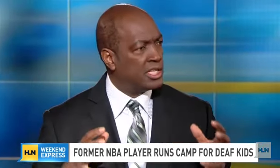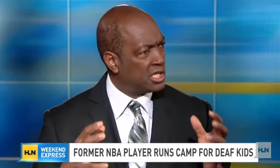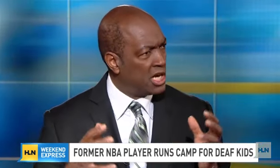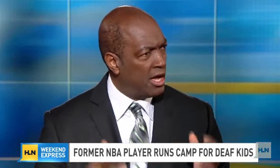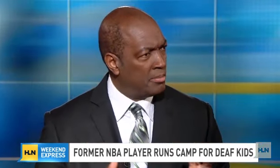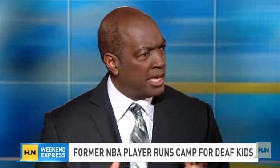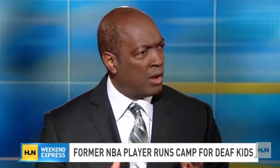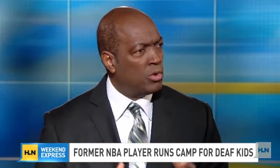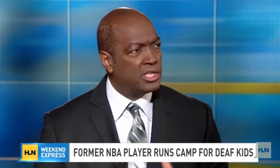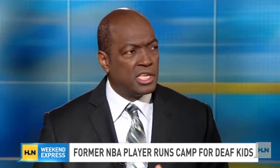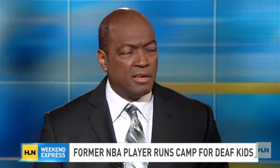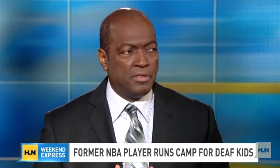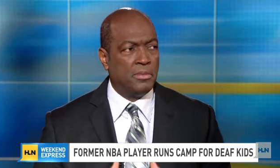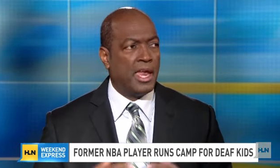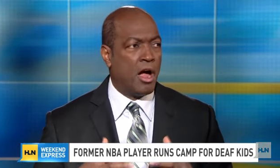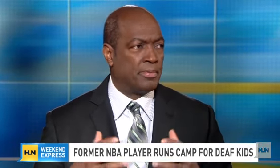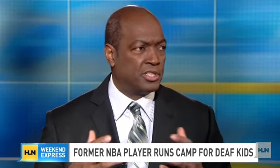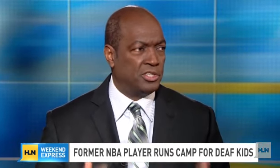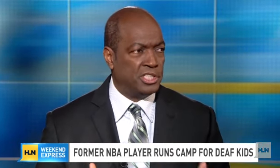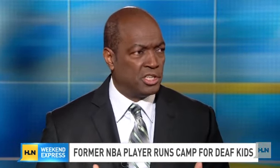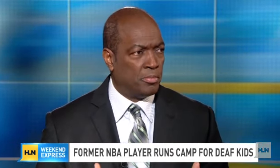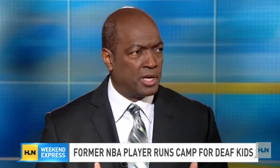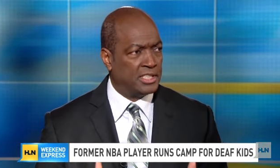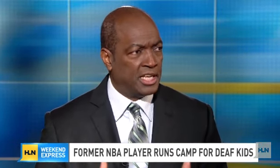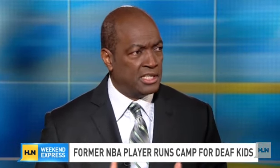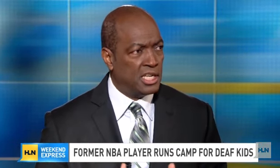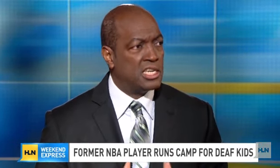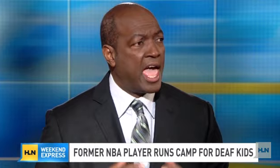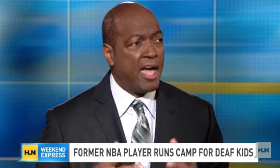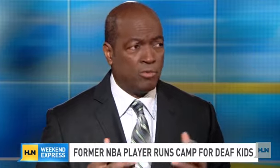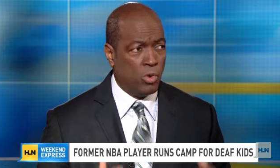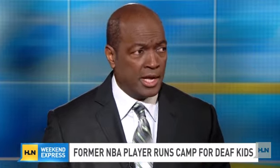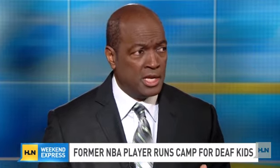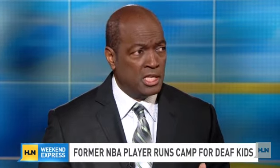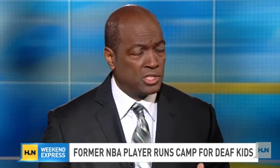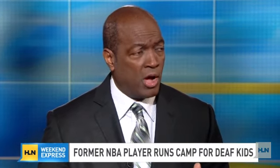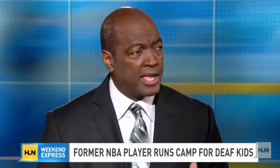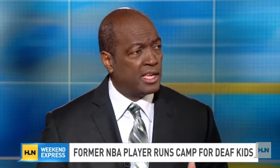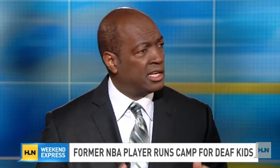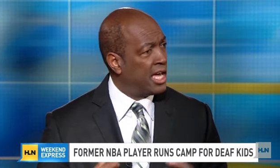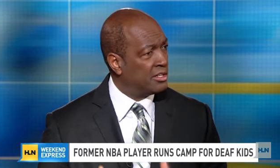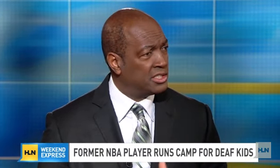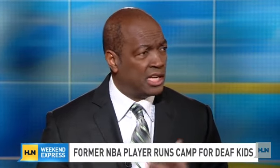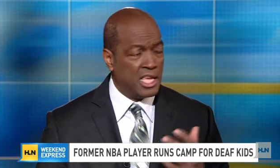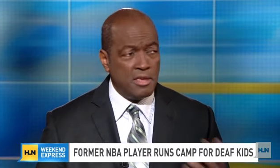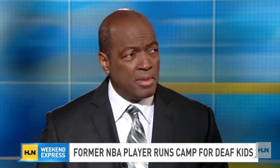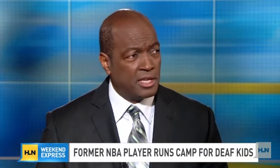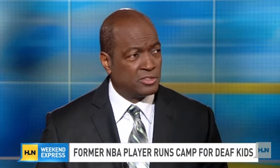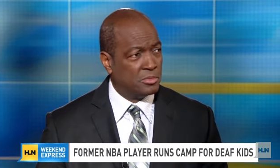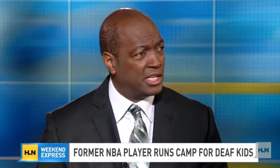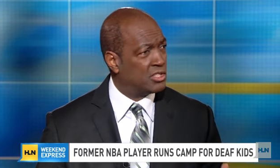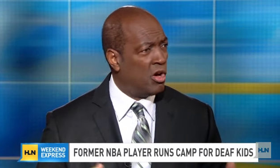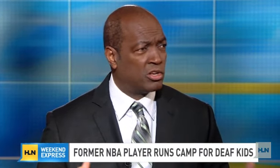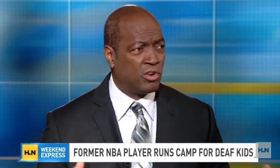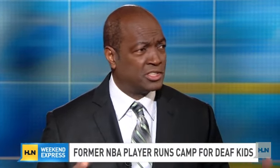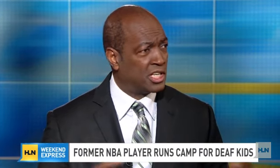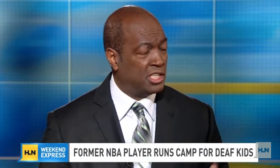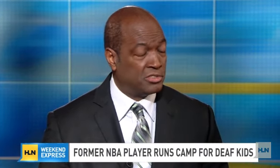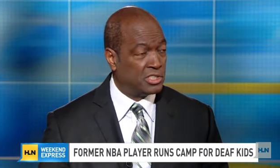to come, and I wanted to give them that opportunity, Joe, because they didn't have one. So I get letters and emails from kids all across the country. So